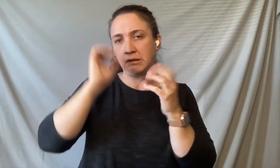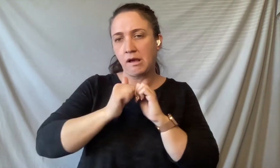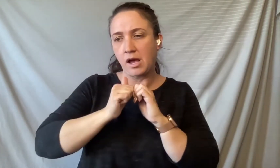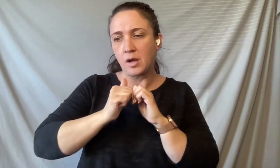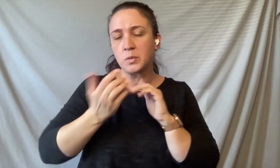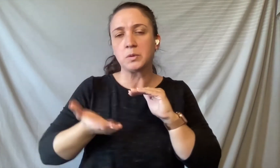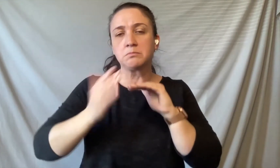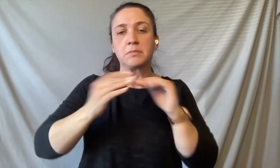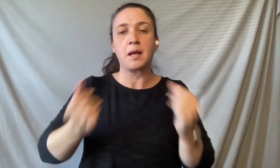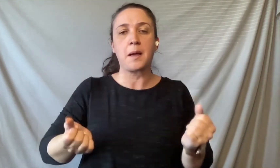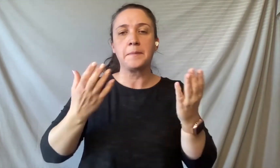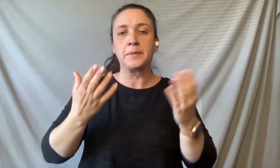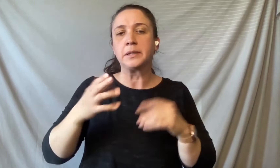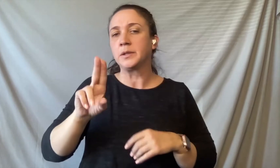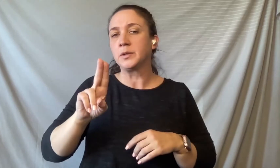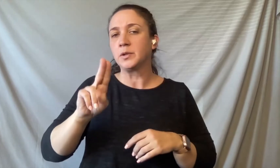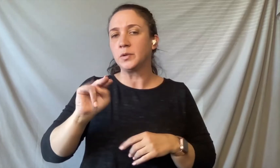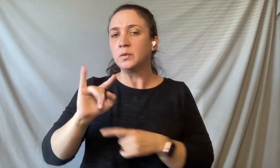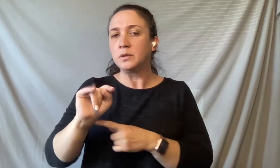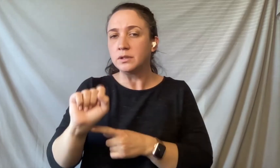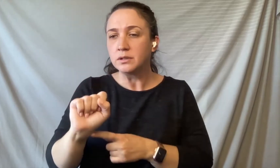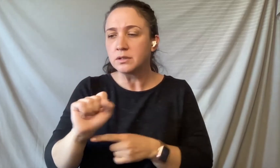number of units.